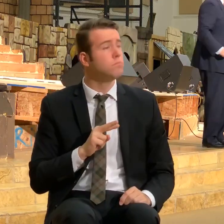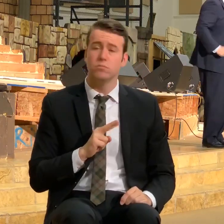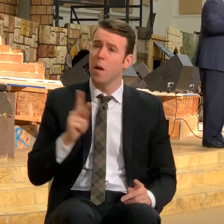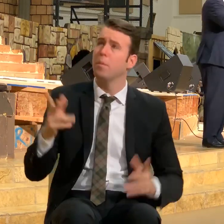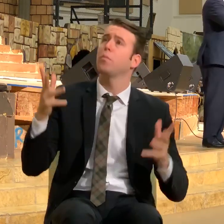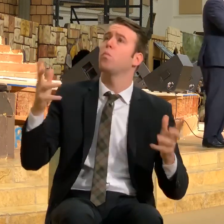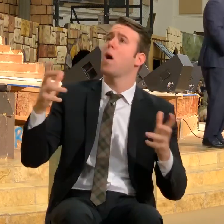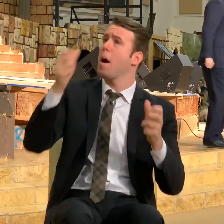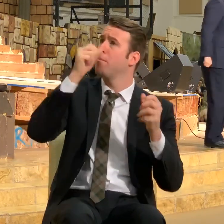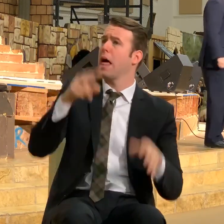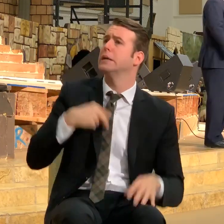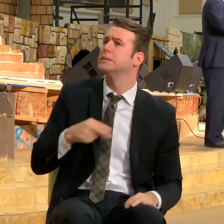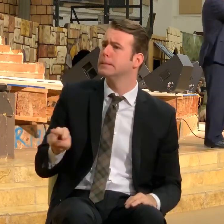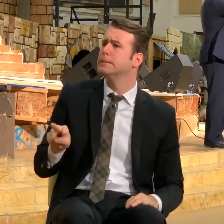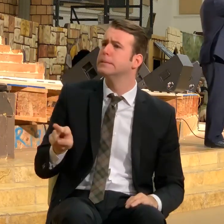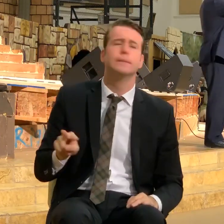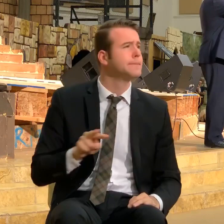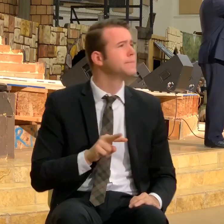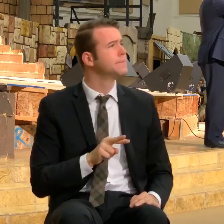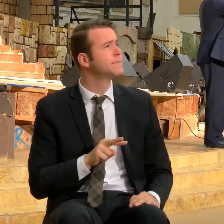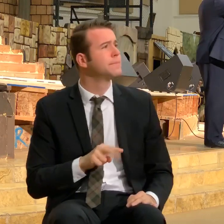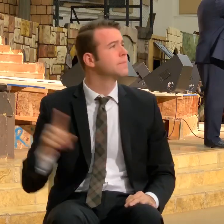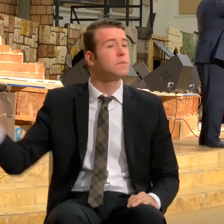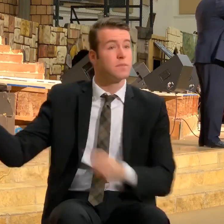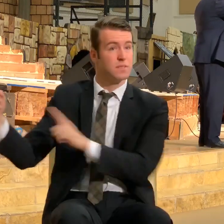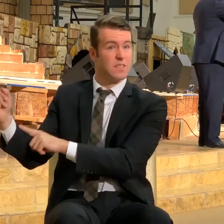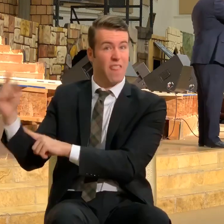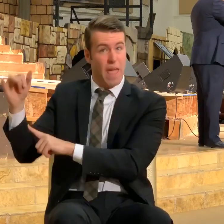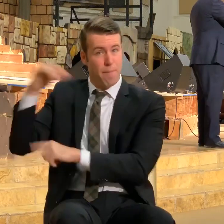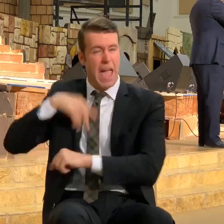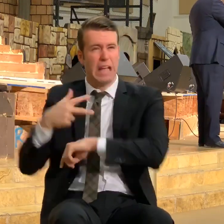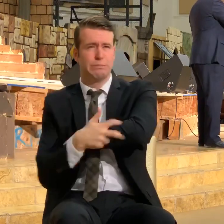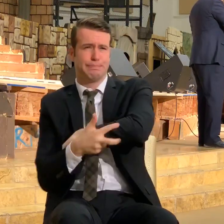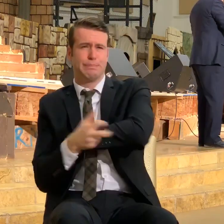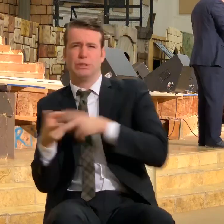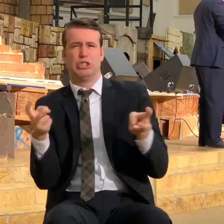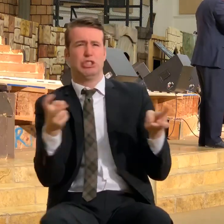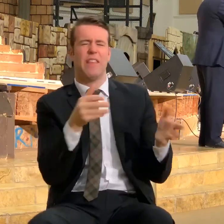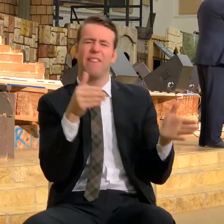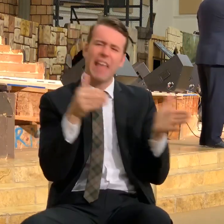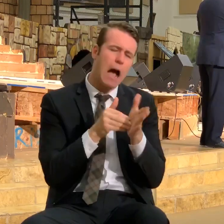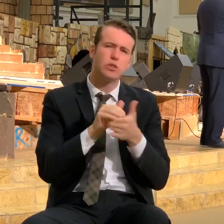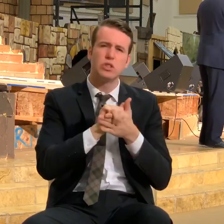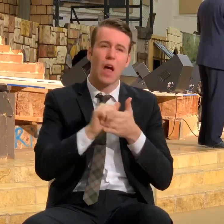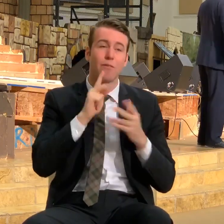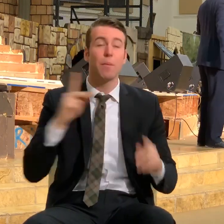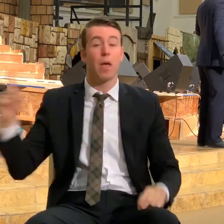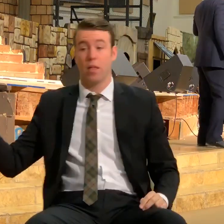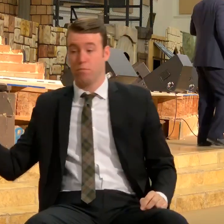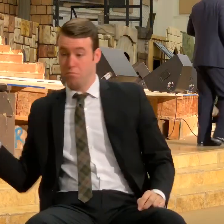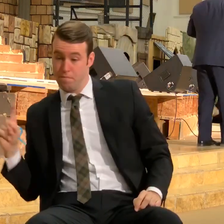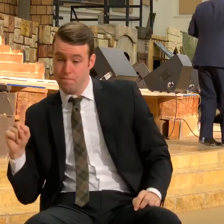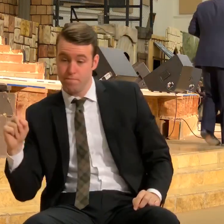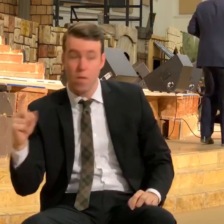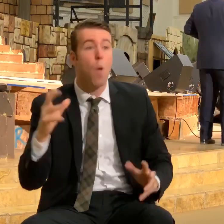were wanting blessing. And I watched as that man that had cheated people out of thousands and thousands of dollars came up and